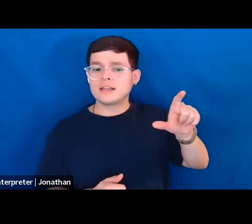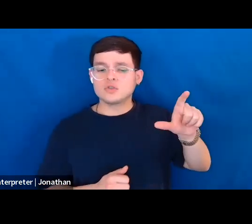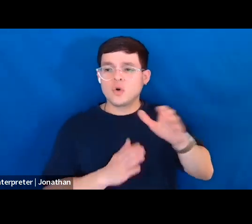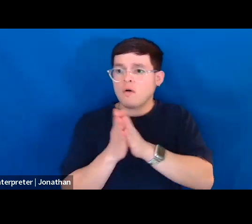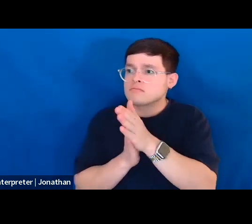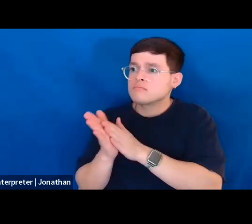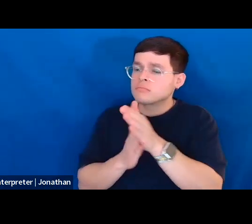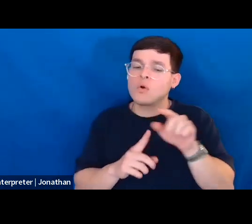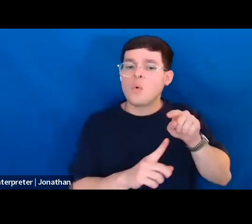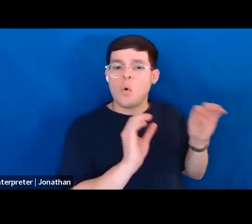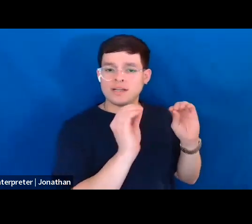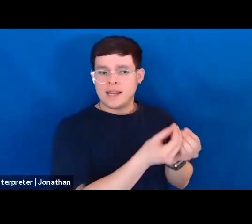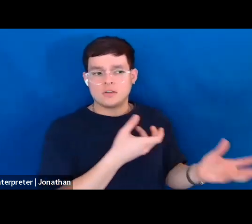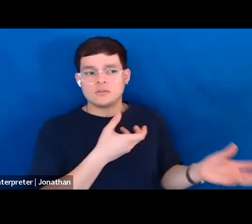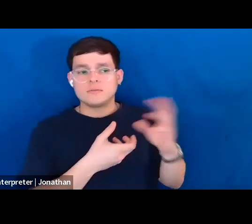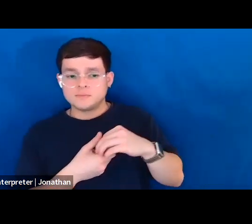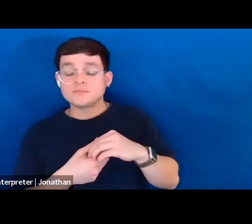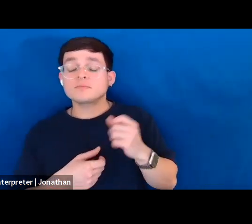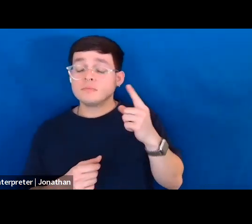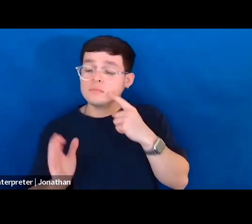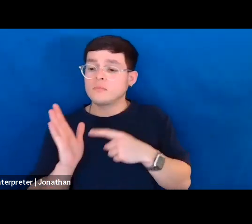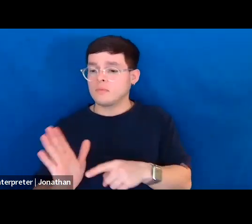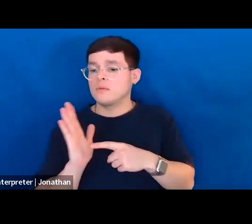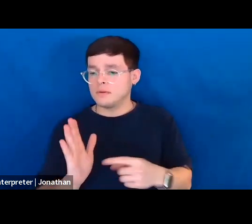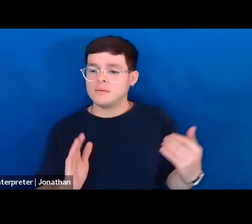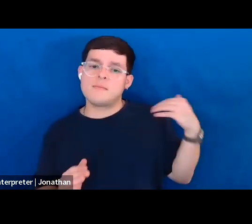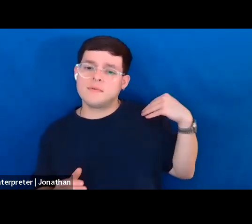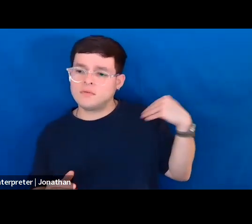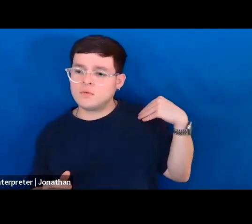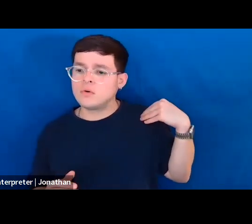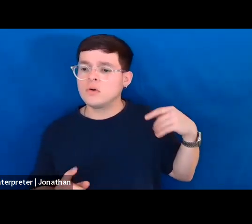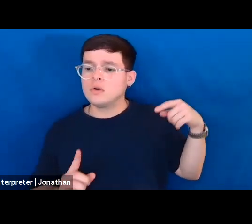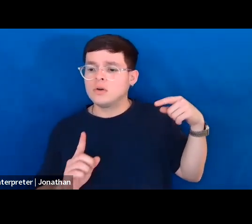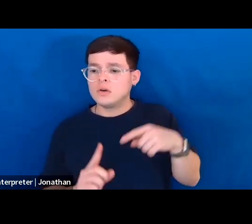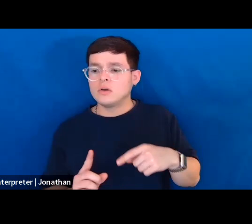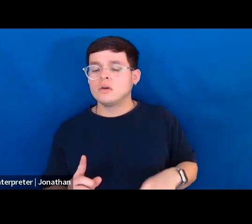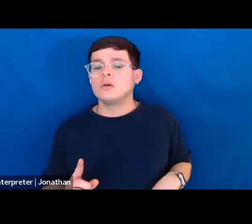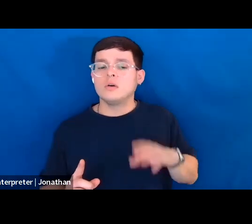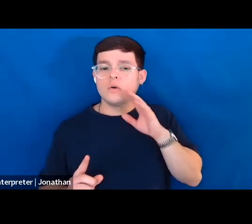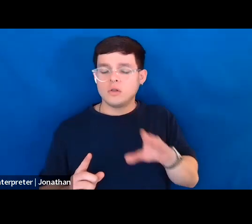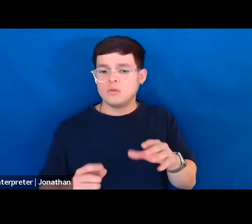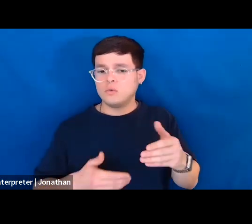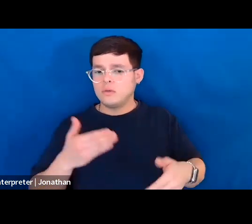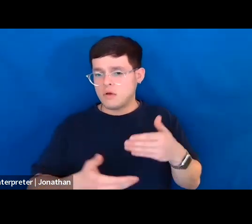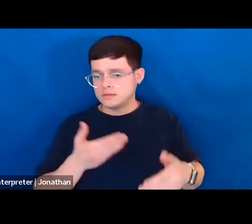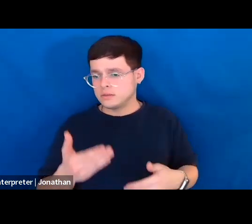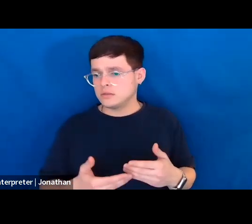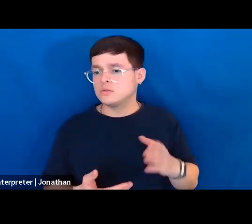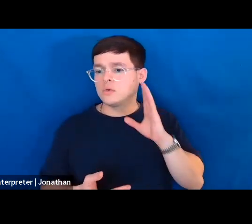As noted before, working closely alongside organizations through the process will